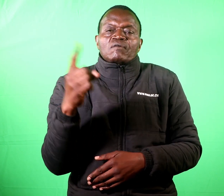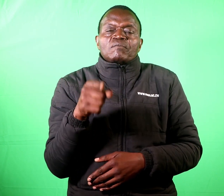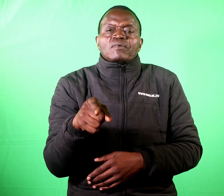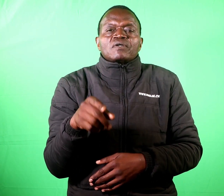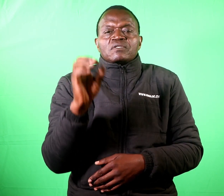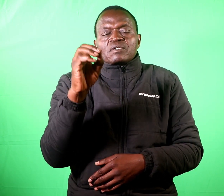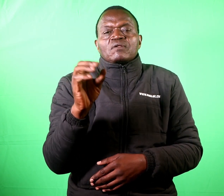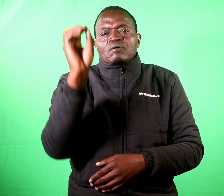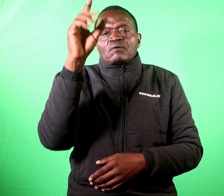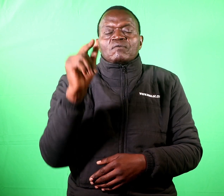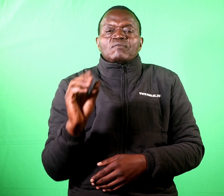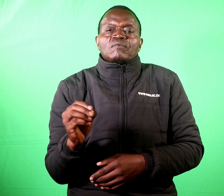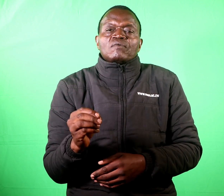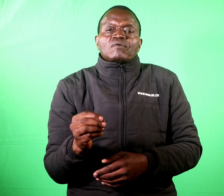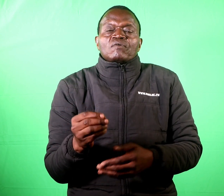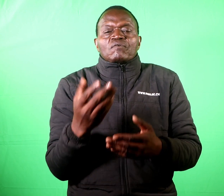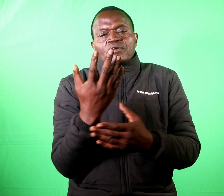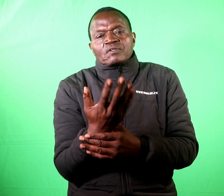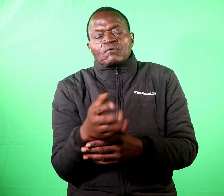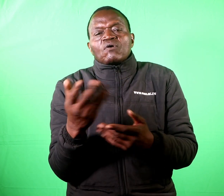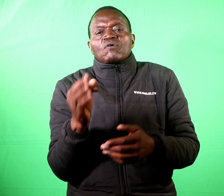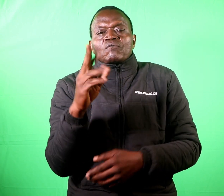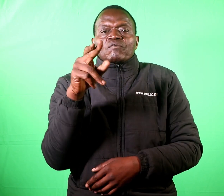11.0%. Vegetable or fruits production,